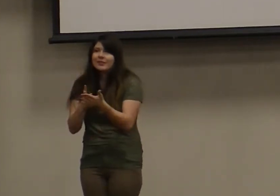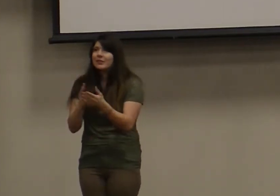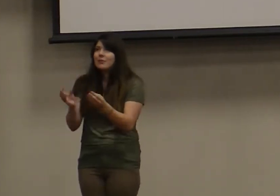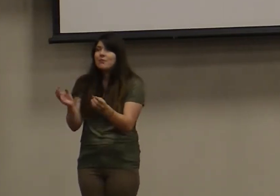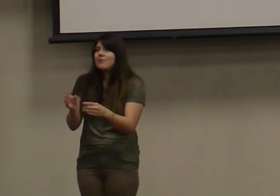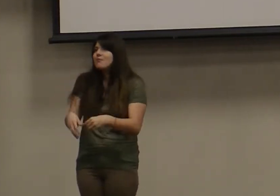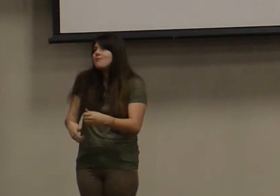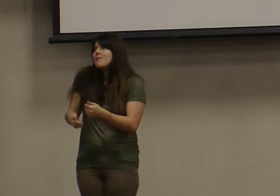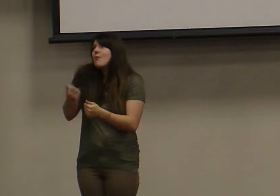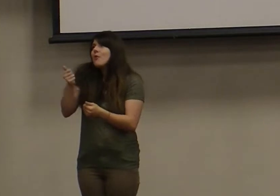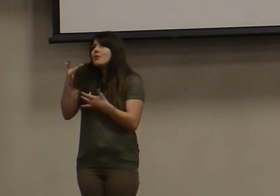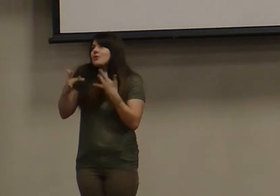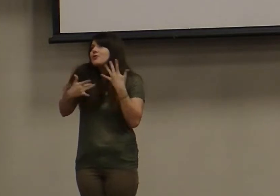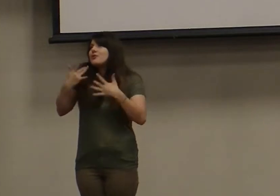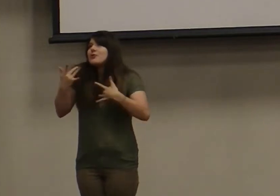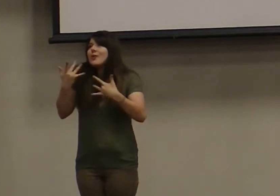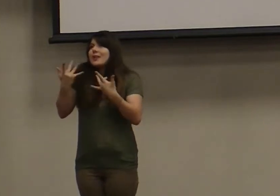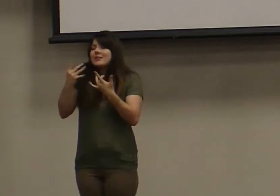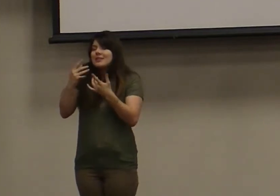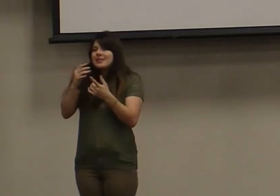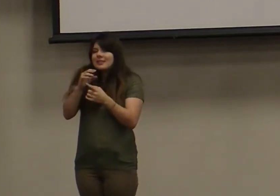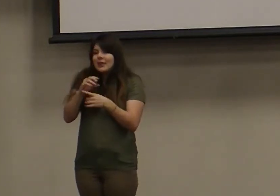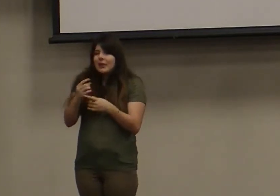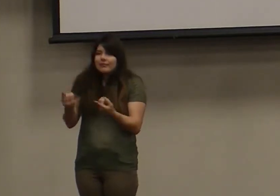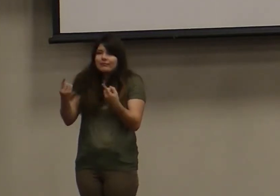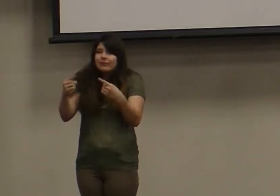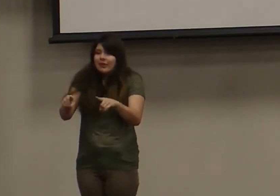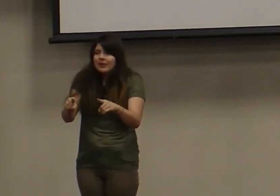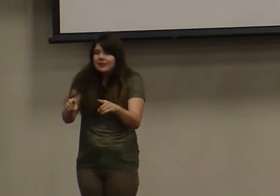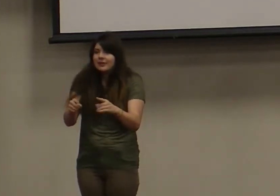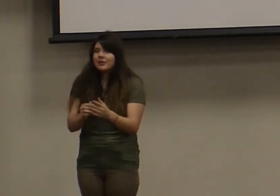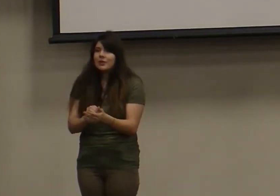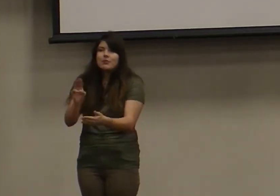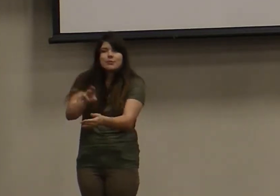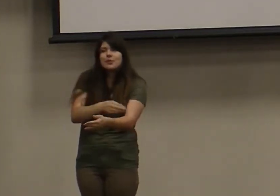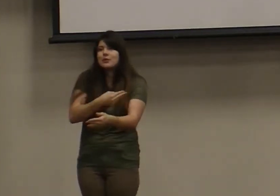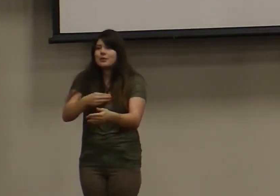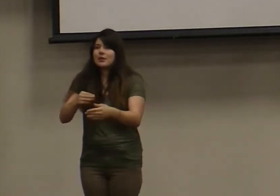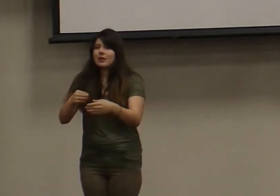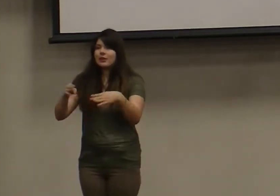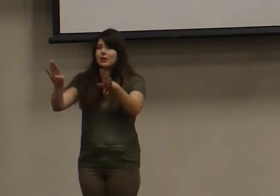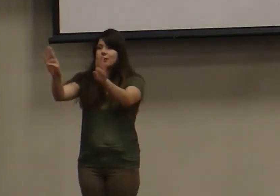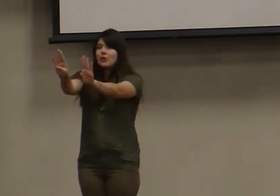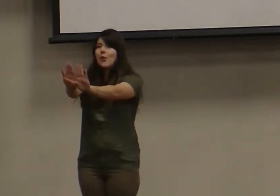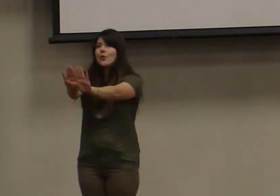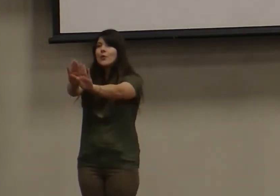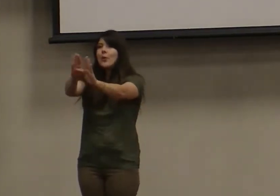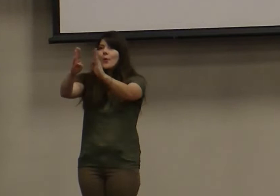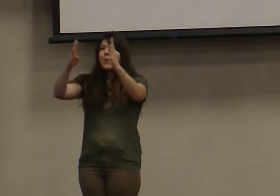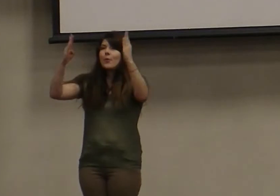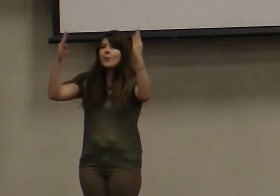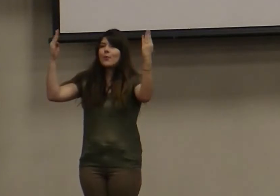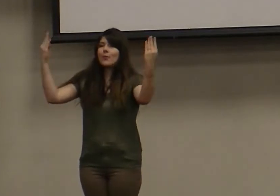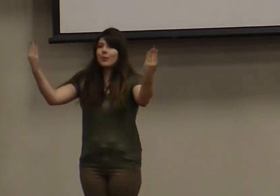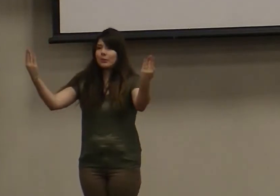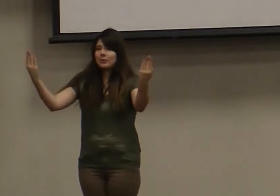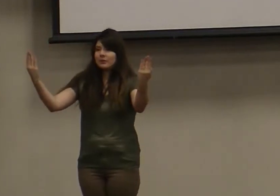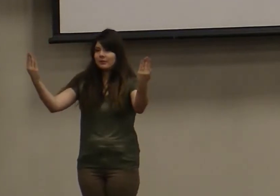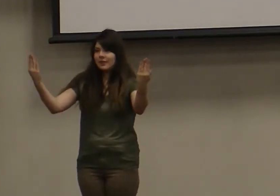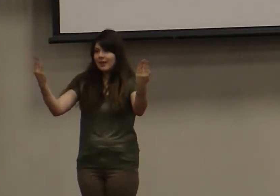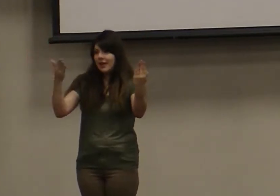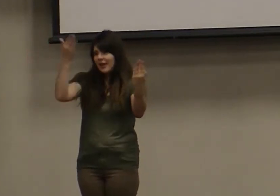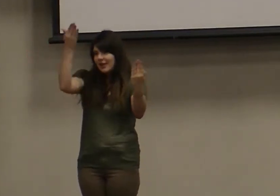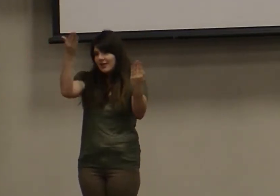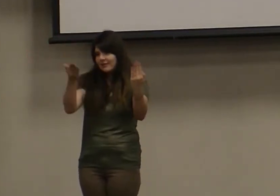occasion. The familiar music, the processional starts. The doors swing open in the back. And